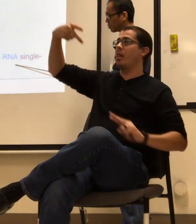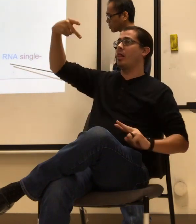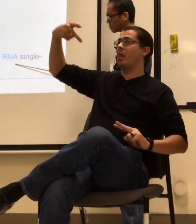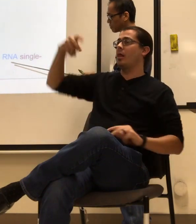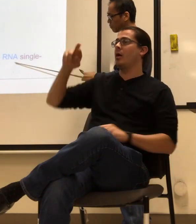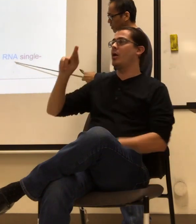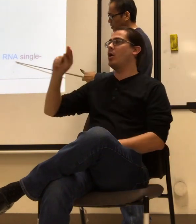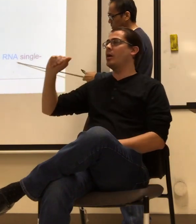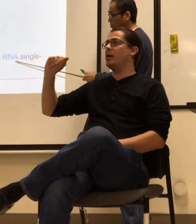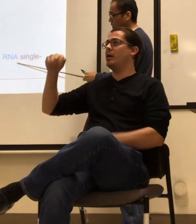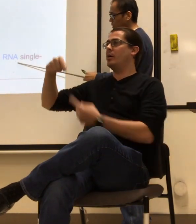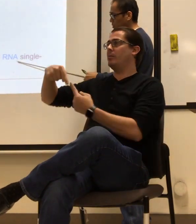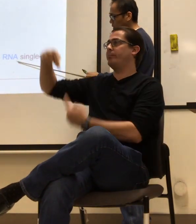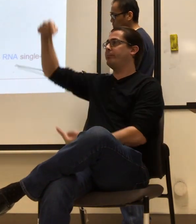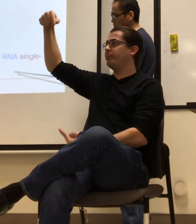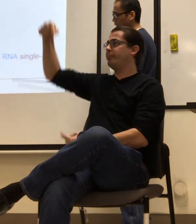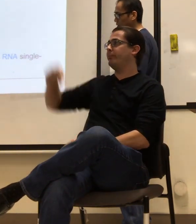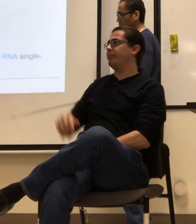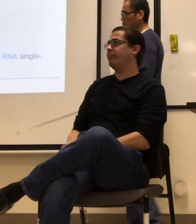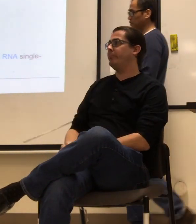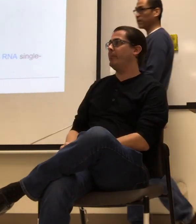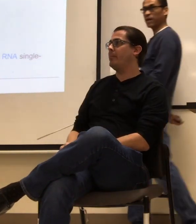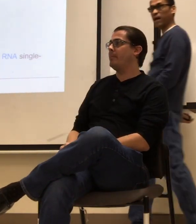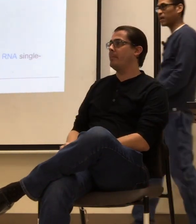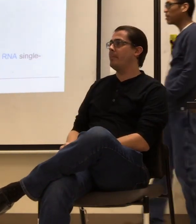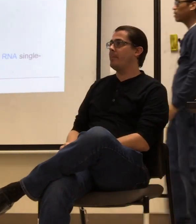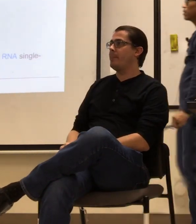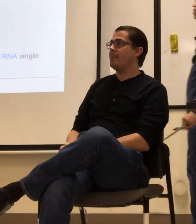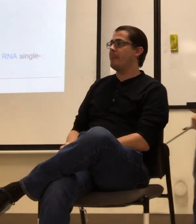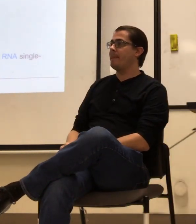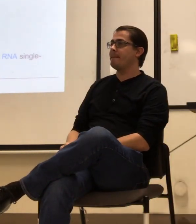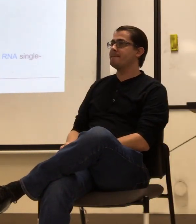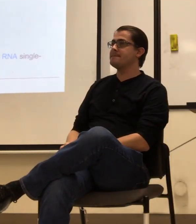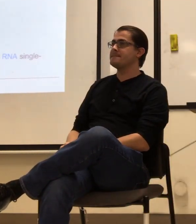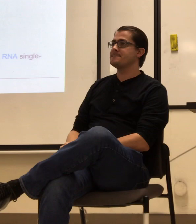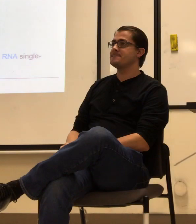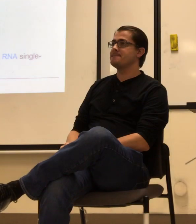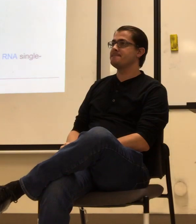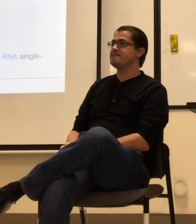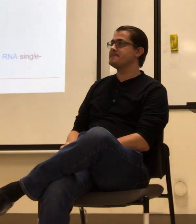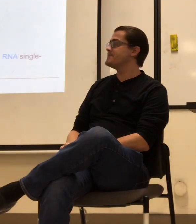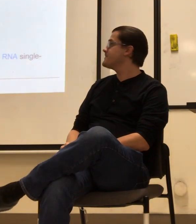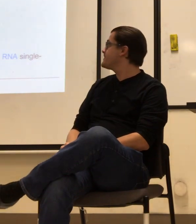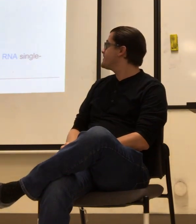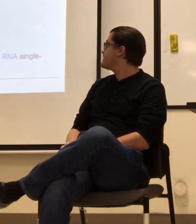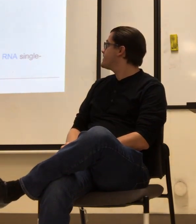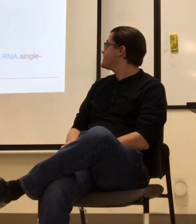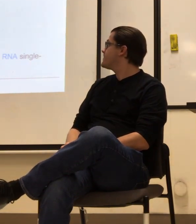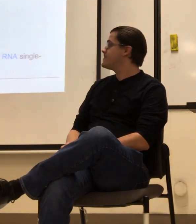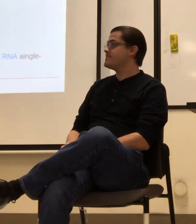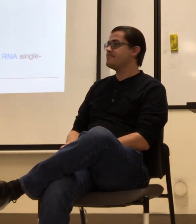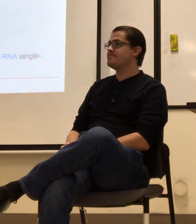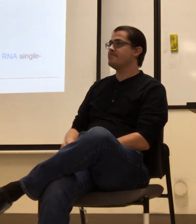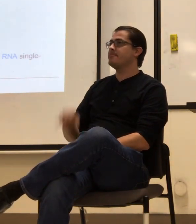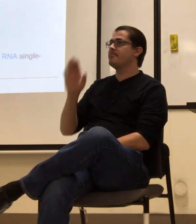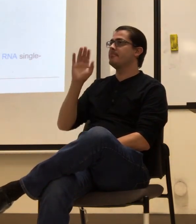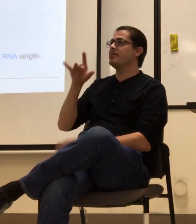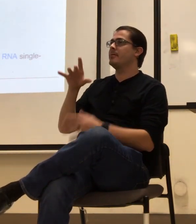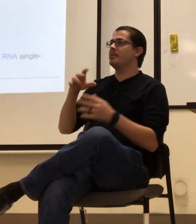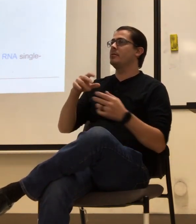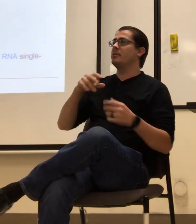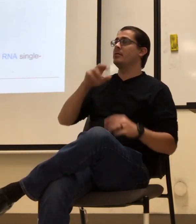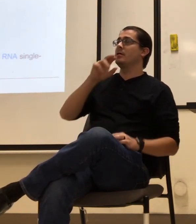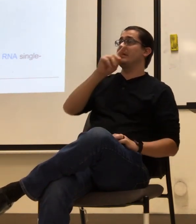is simply a single-stranded version of DNA. And so this kind of leads them to think,